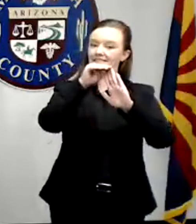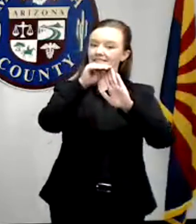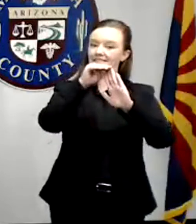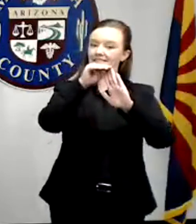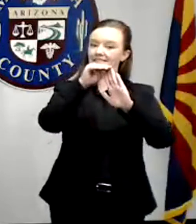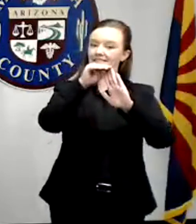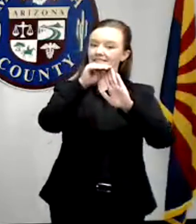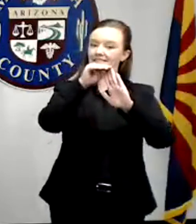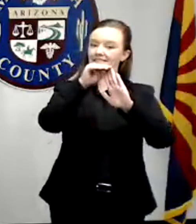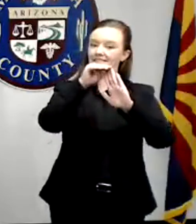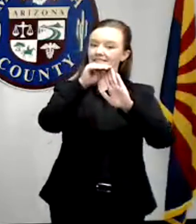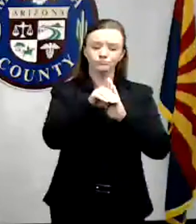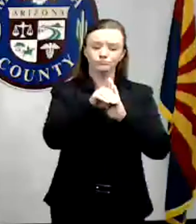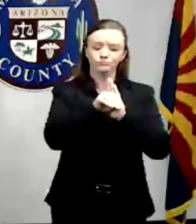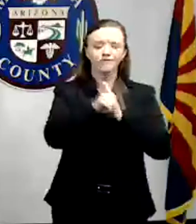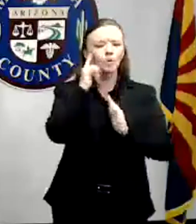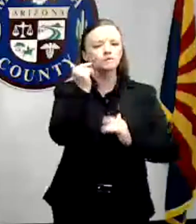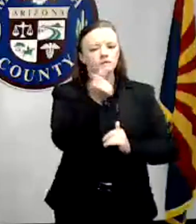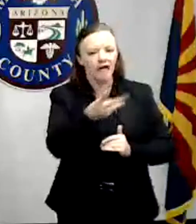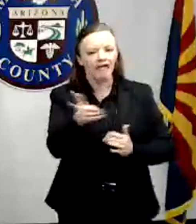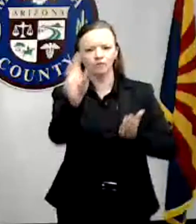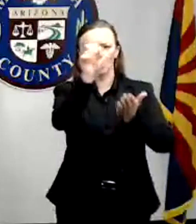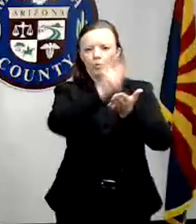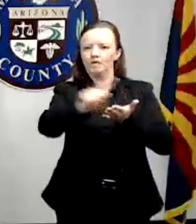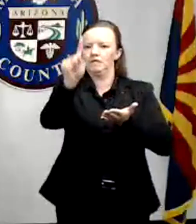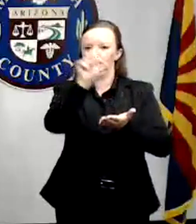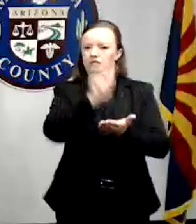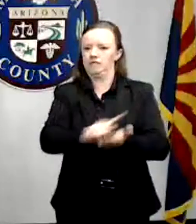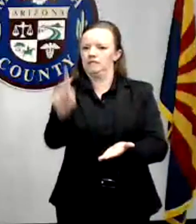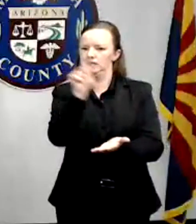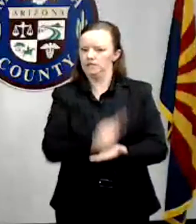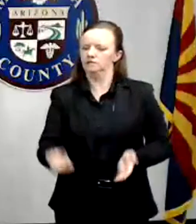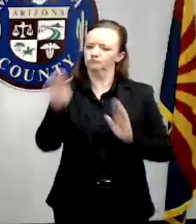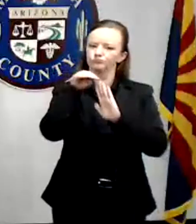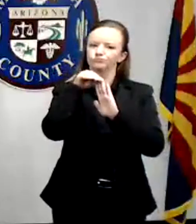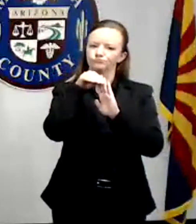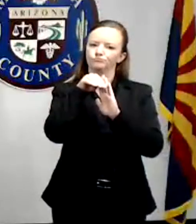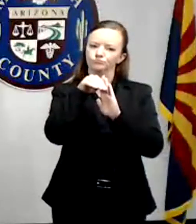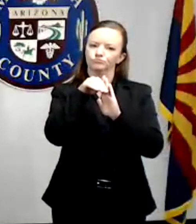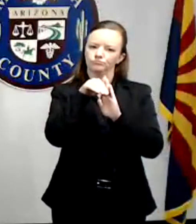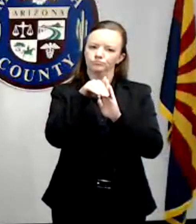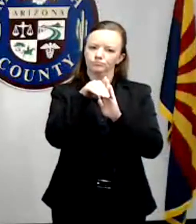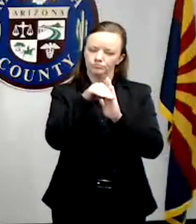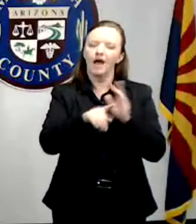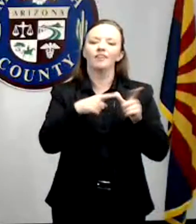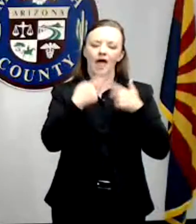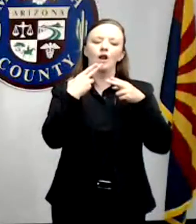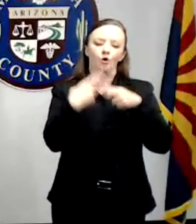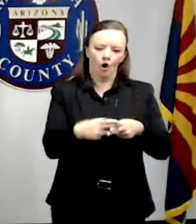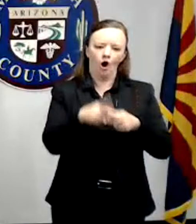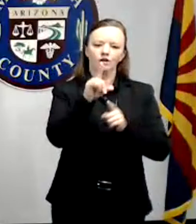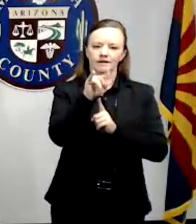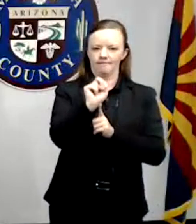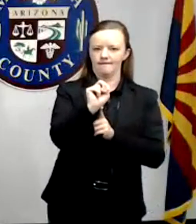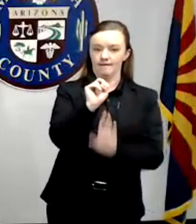this for at least several weeks. And so what you'll find when you interpret all of the different methodologies that are